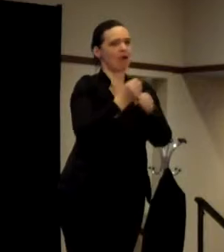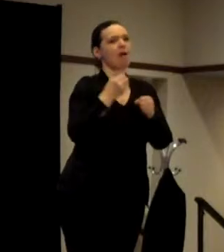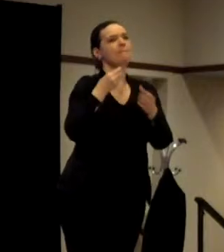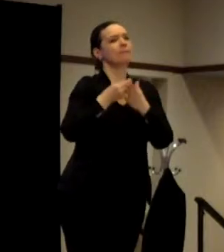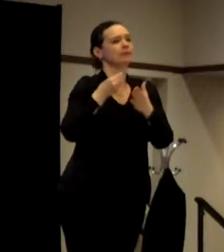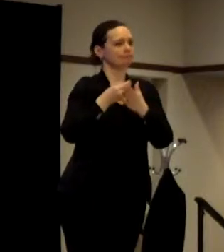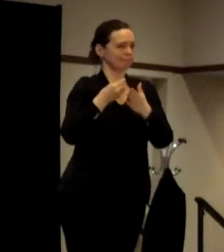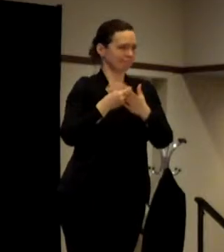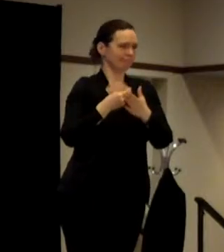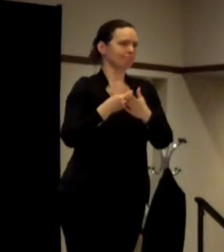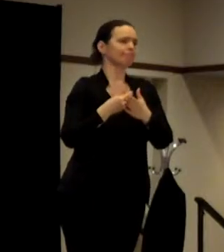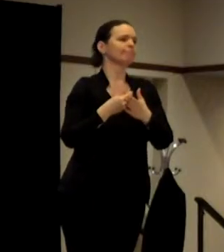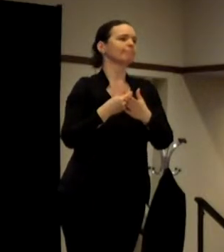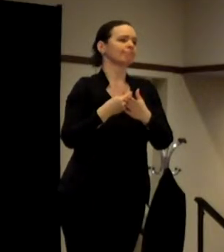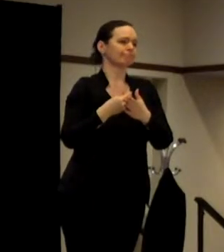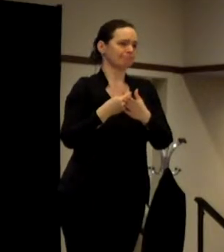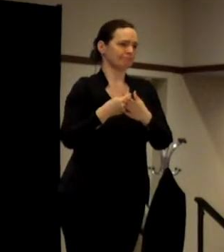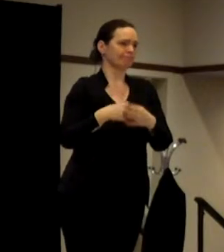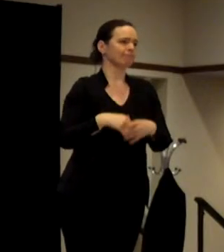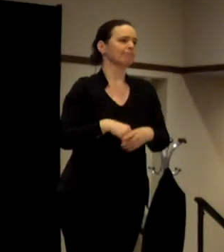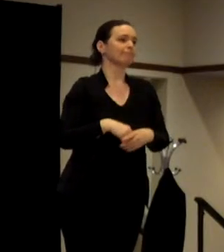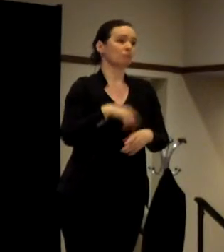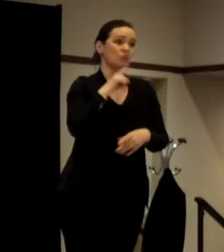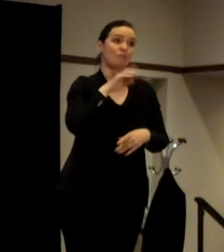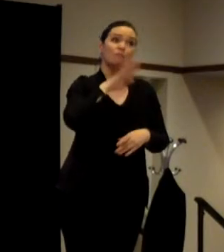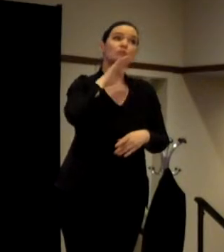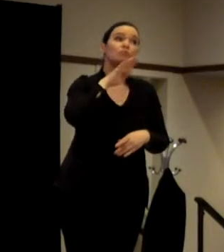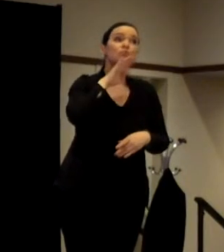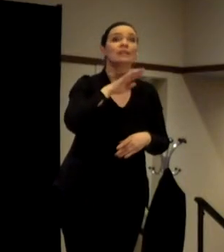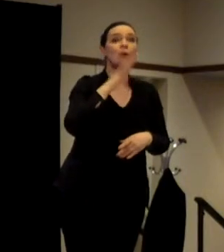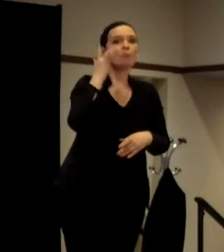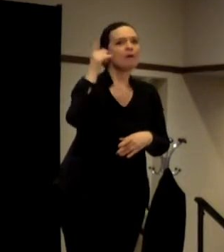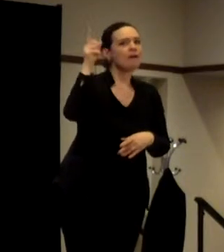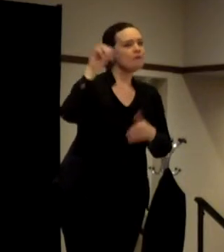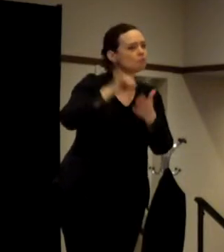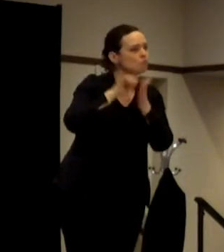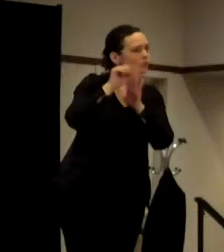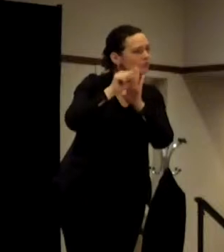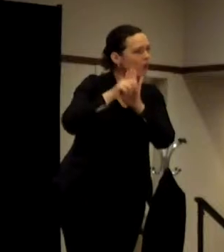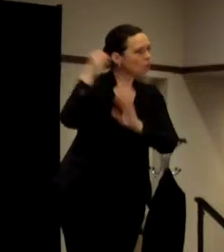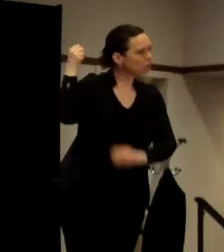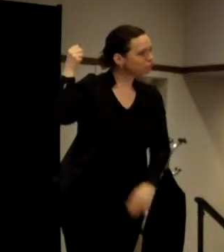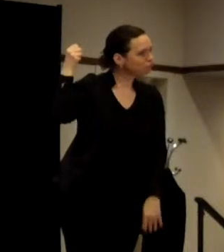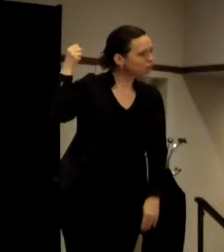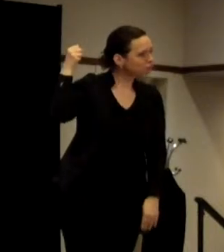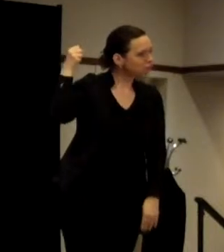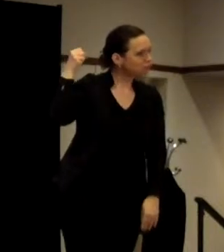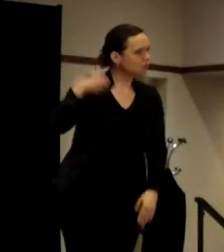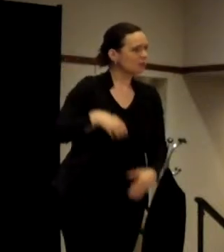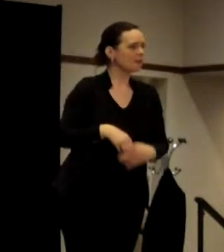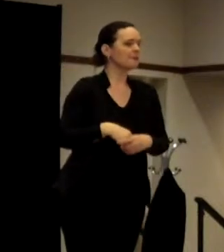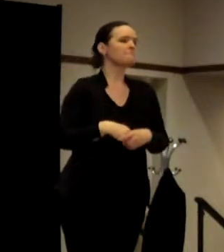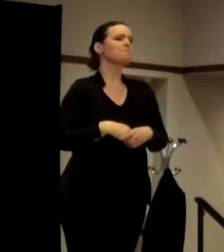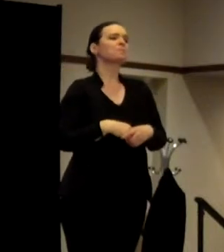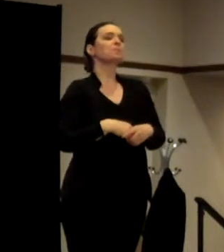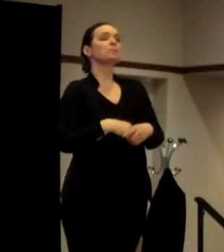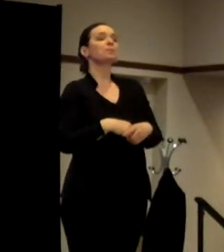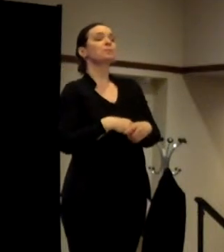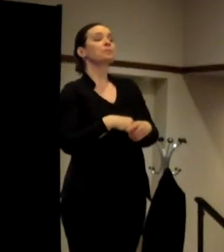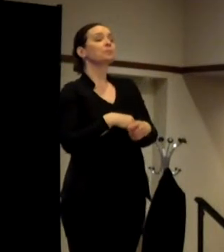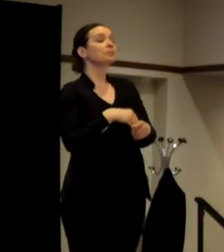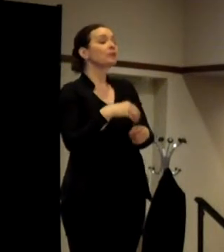but in a $1.9 trillion bill, you can point to a lot of things that you don't like, but you're never going to get a perfect bill like